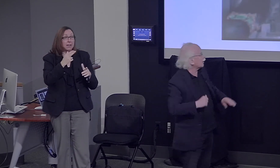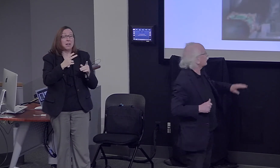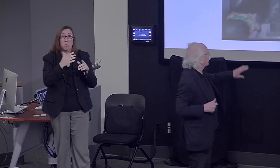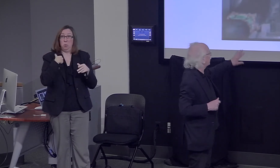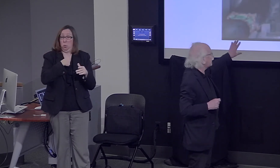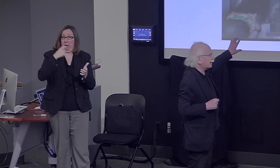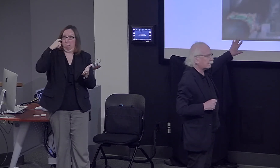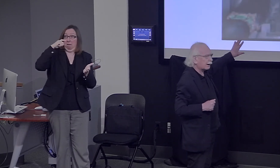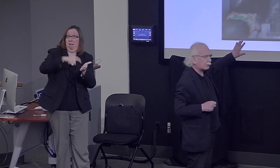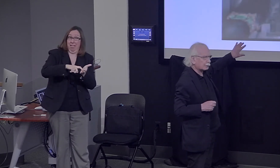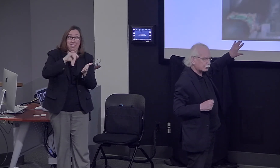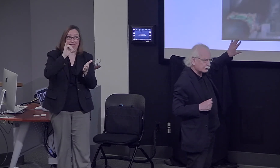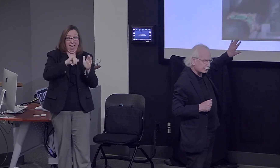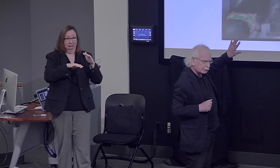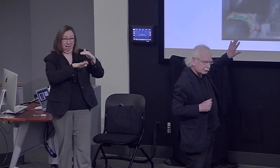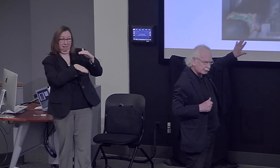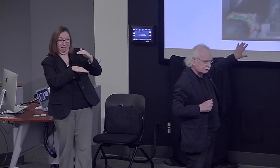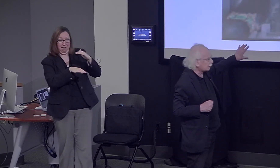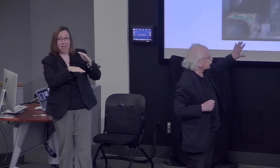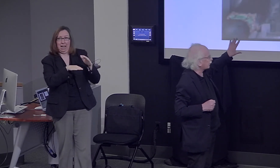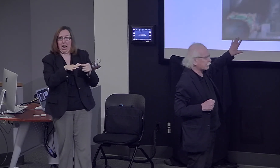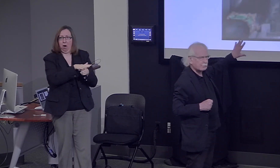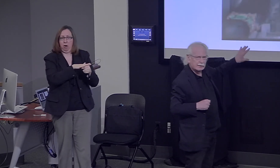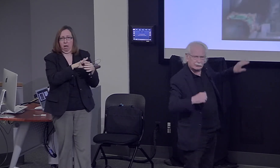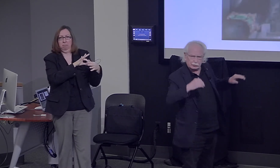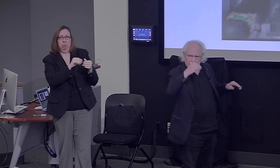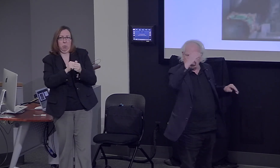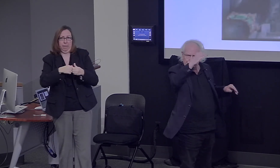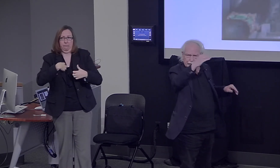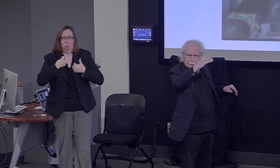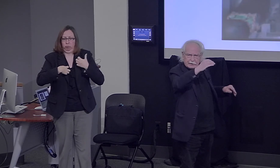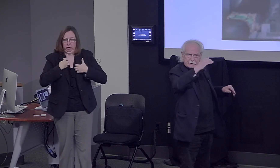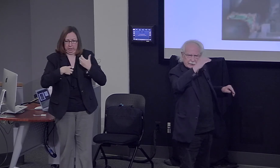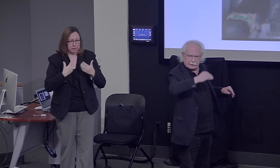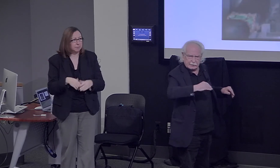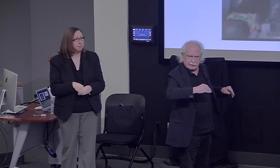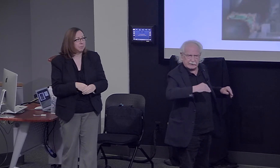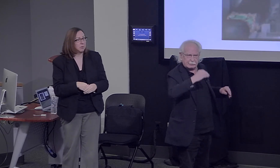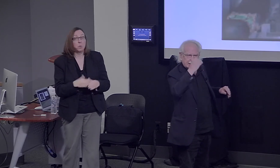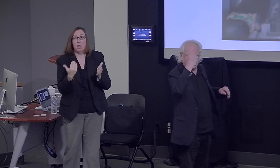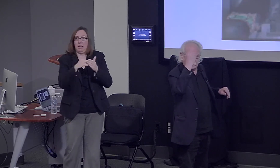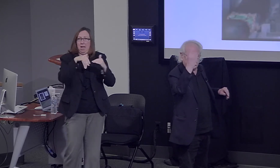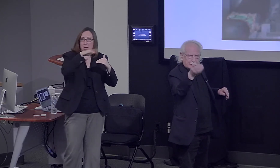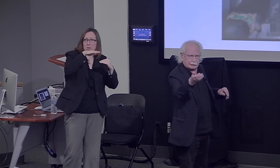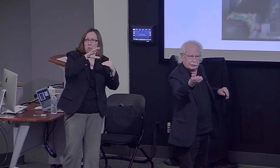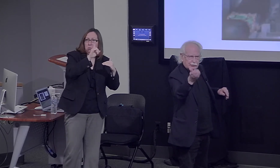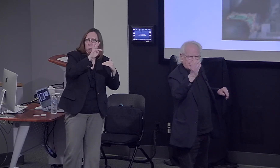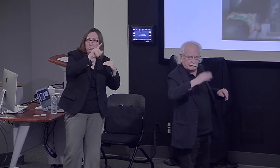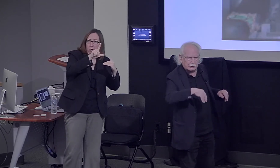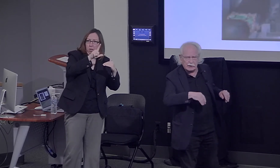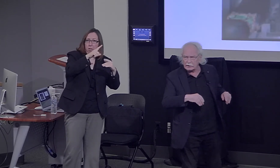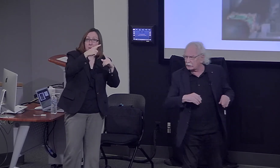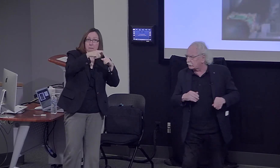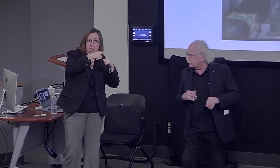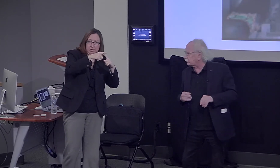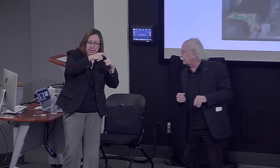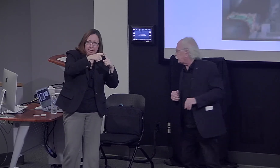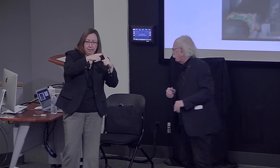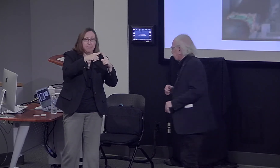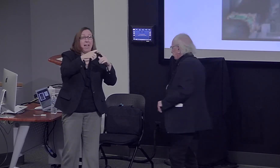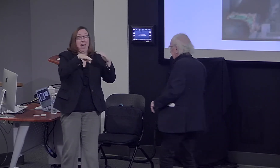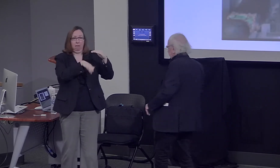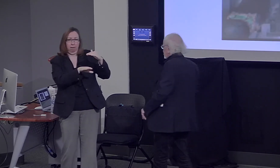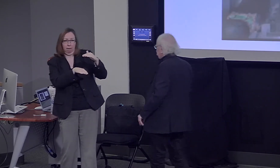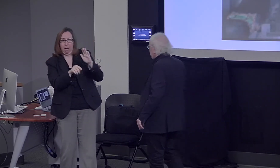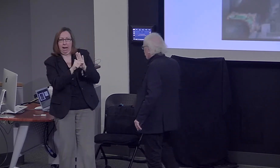emotion. So, but anyhow, remember, so the dorsal part and the ventral part. One is positive ingestion, the other is